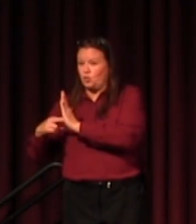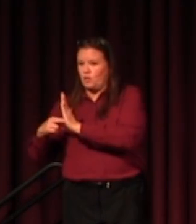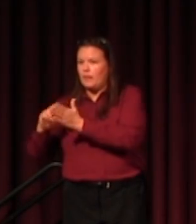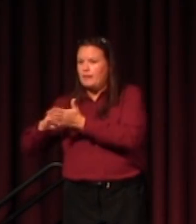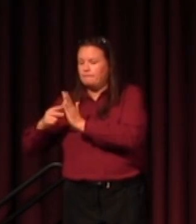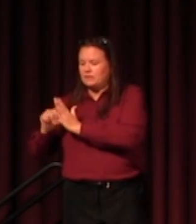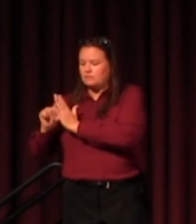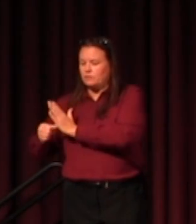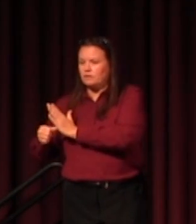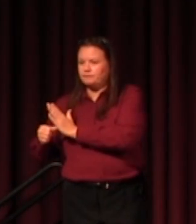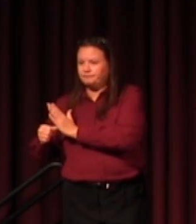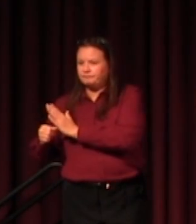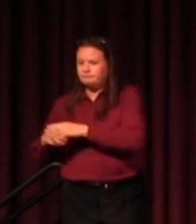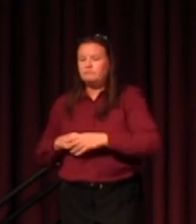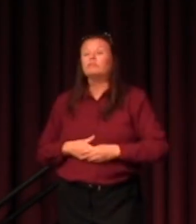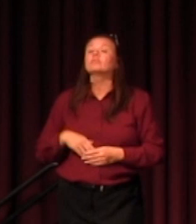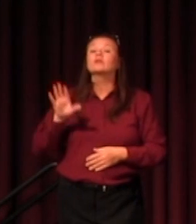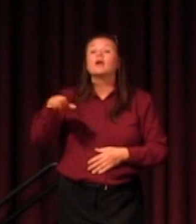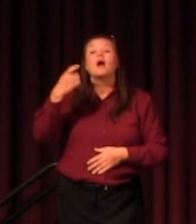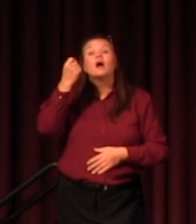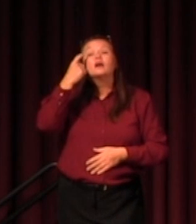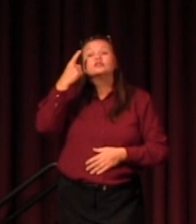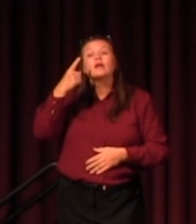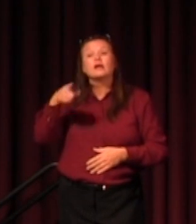There's a number on the speed limit sign.